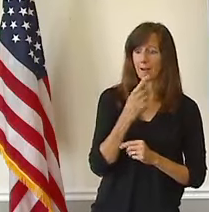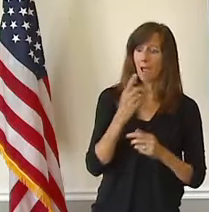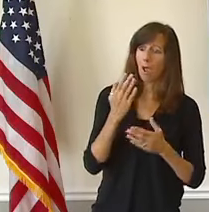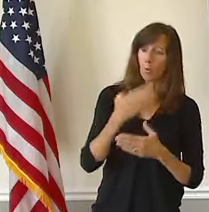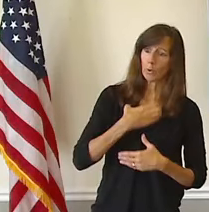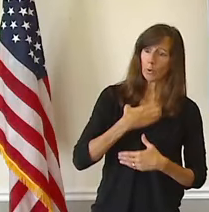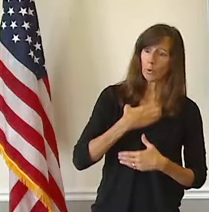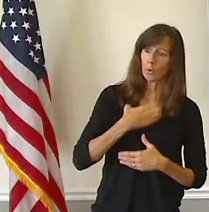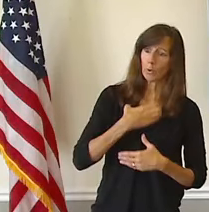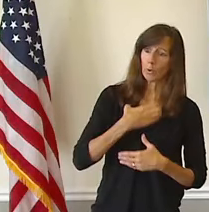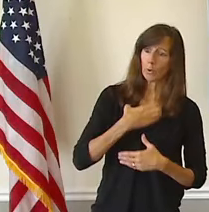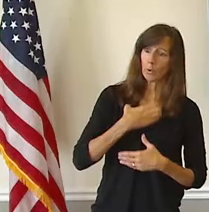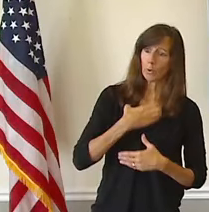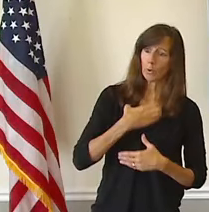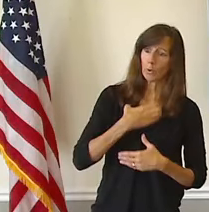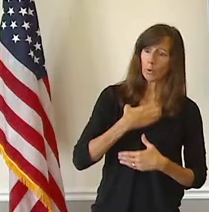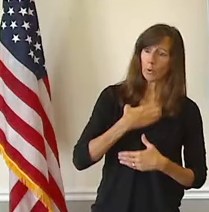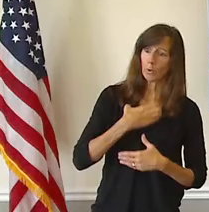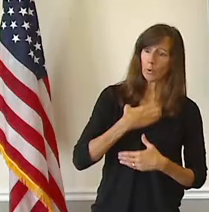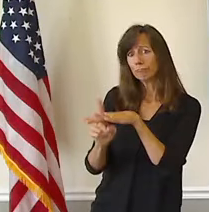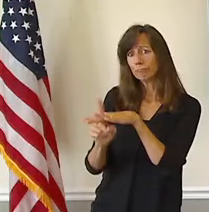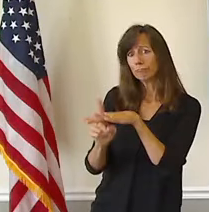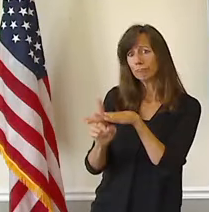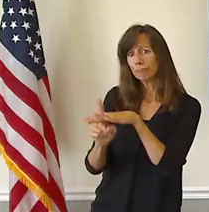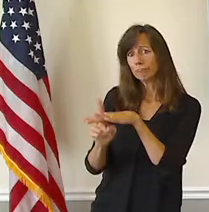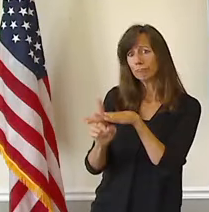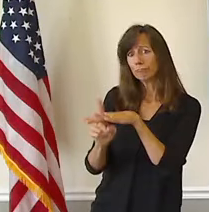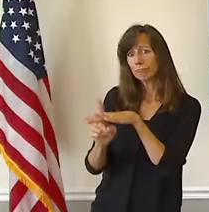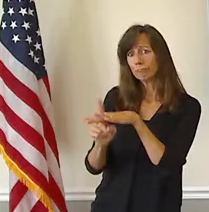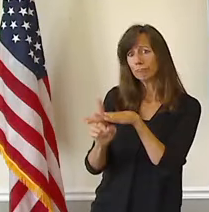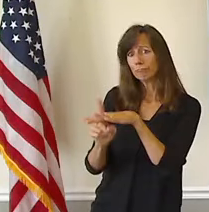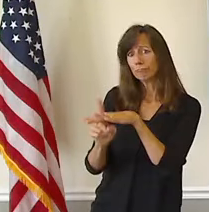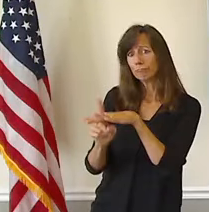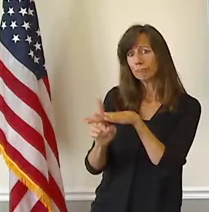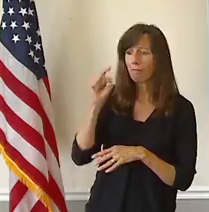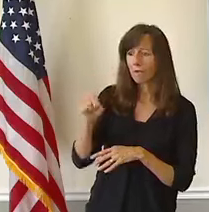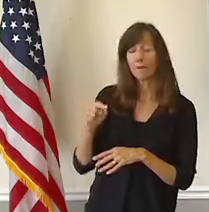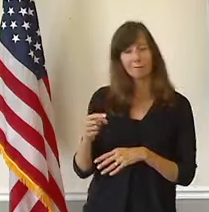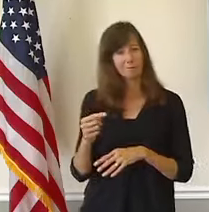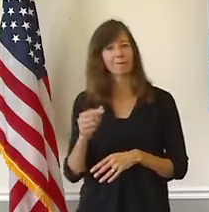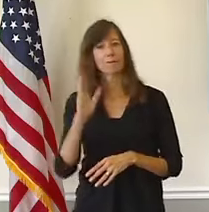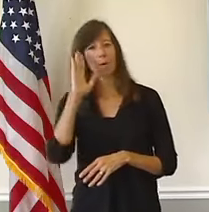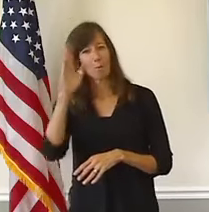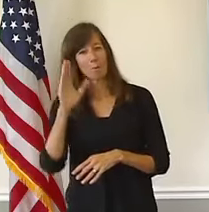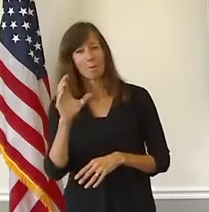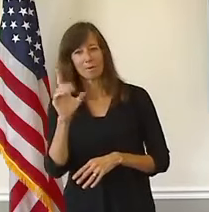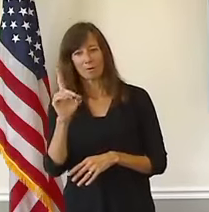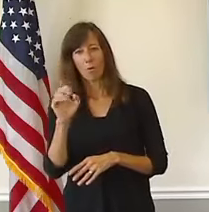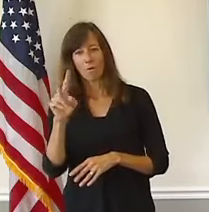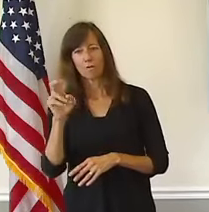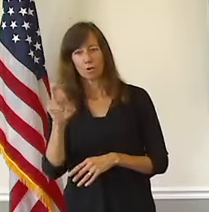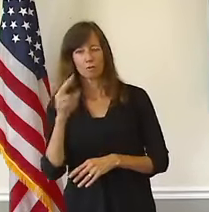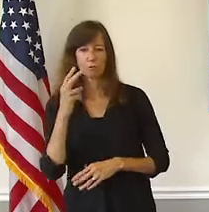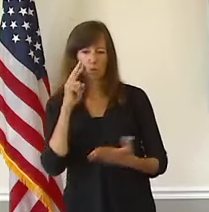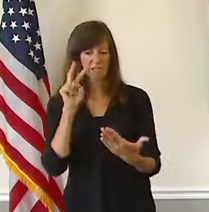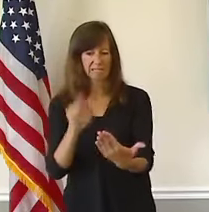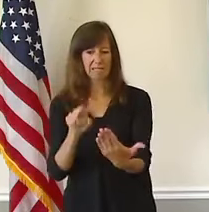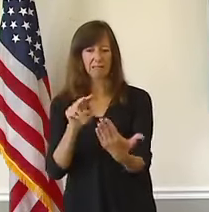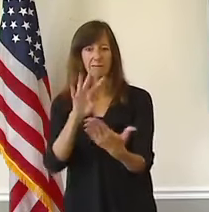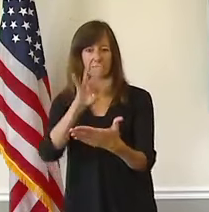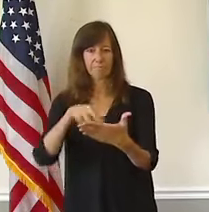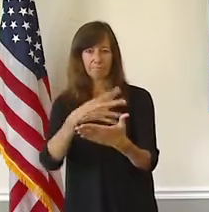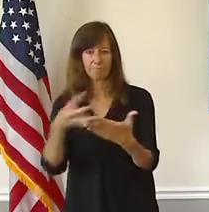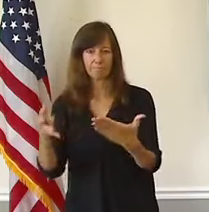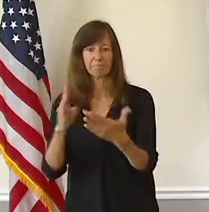Dover. We'll be out in Dover, I think, the first week of September. But take a look. Visit the website. You'll see with the schedule.